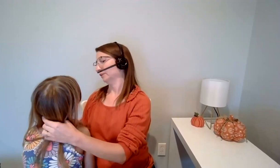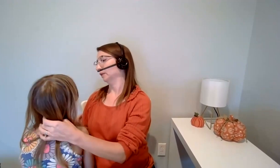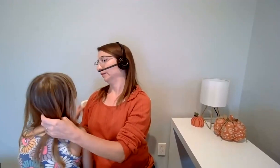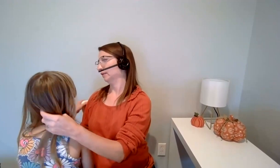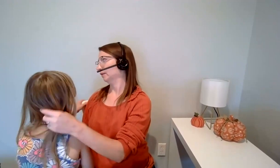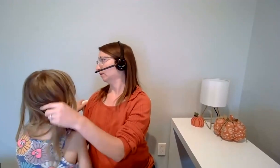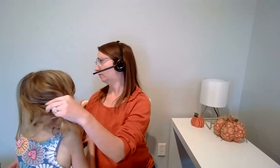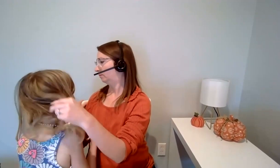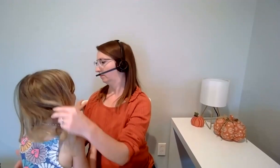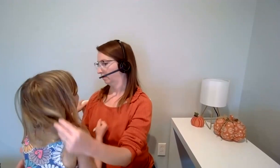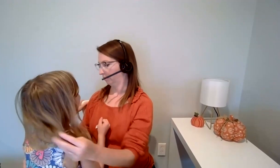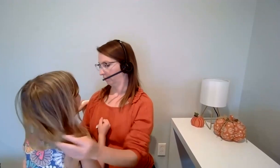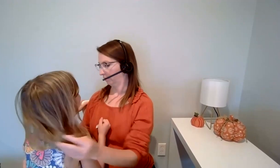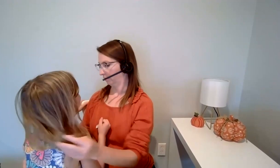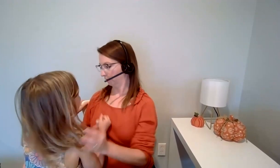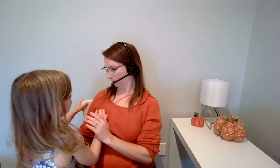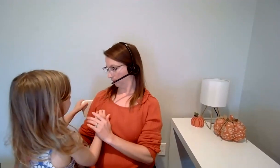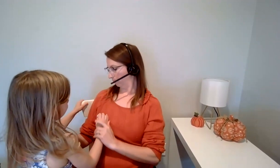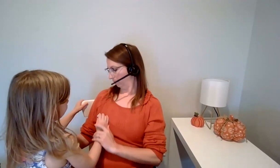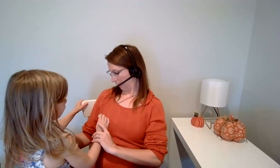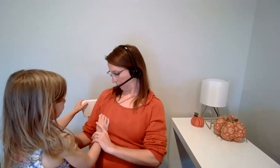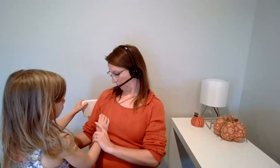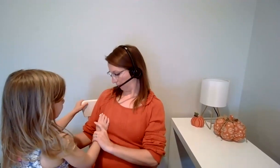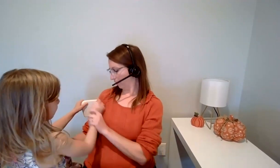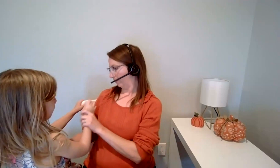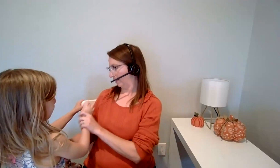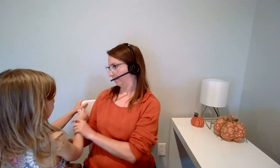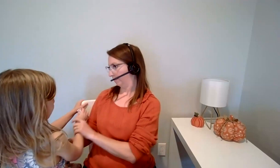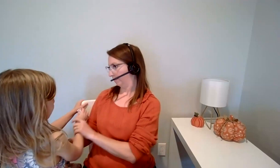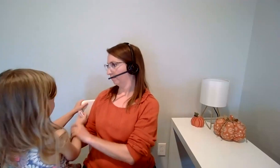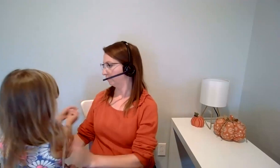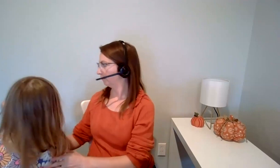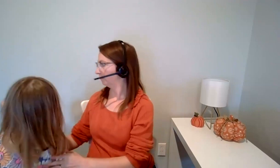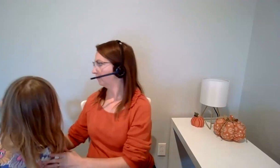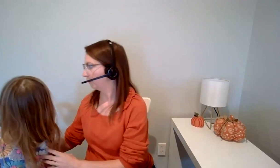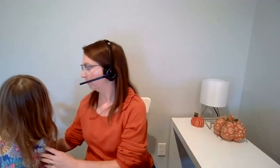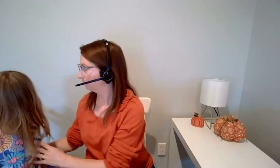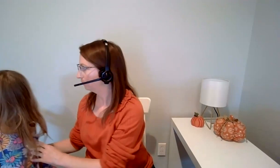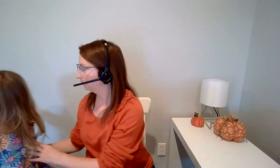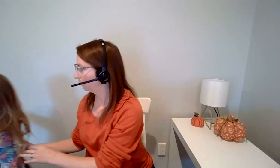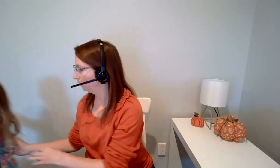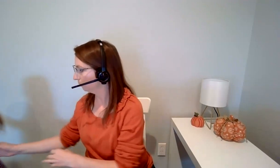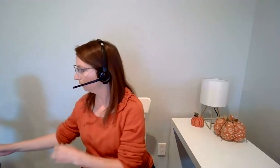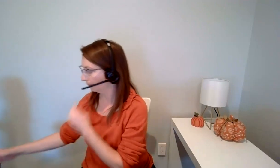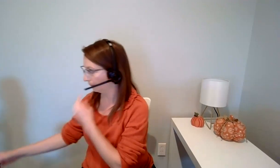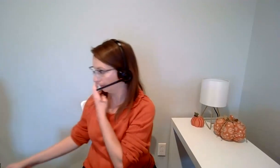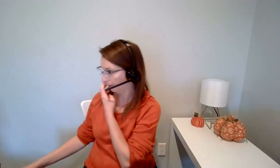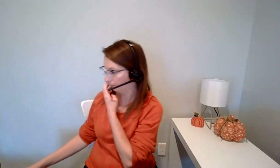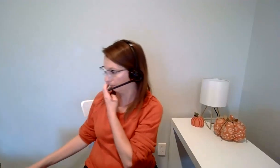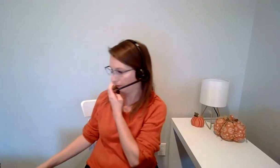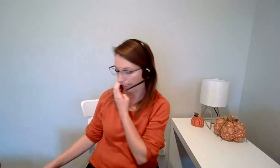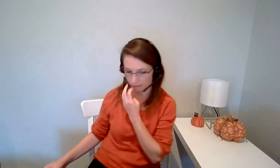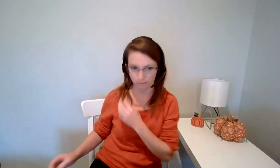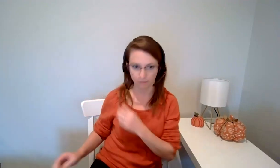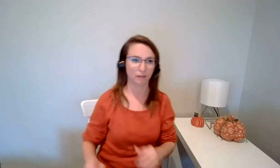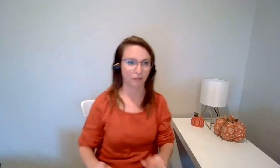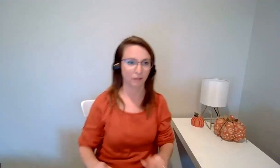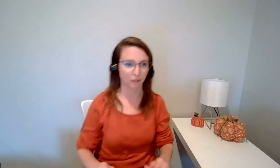Oh, I'm sorry. I know. You're okay. You can have that. All right. Go to your room and relax.